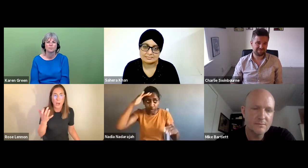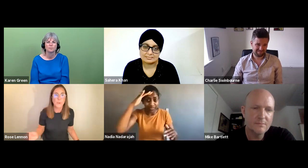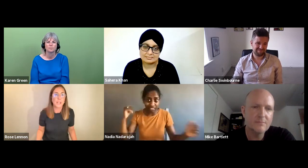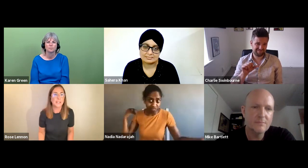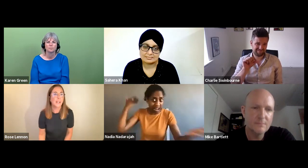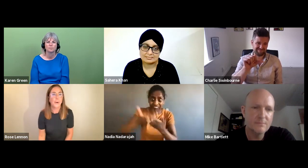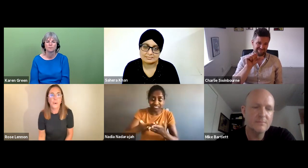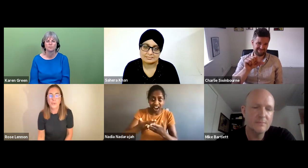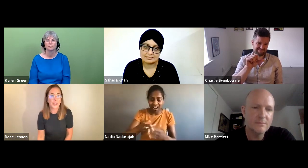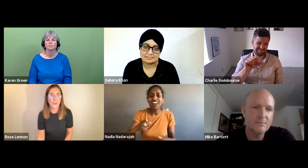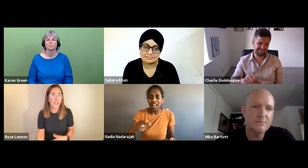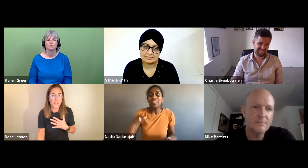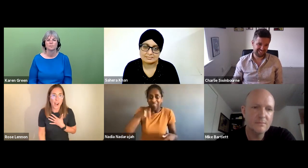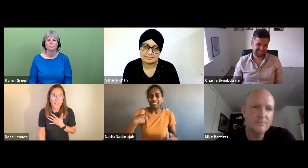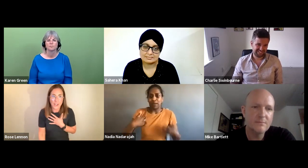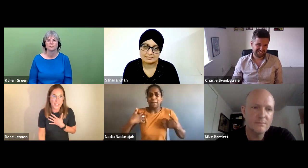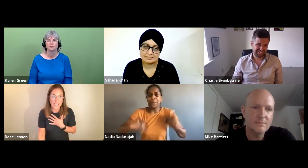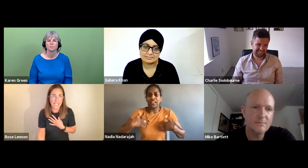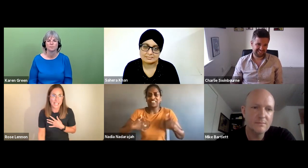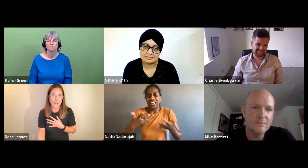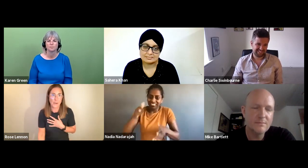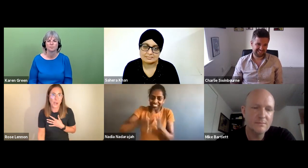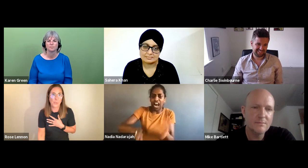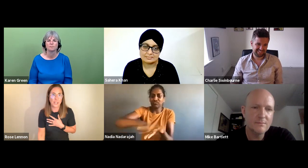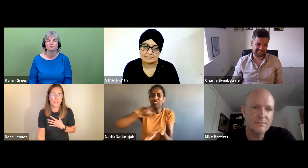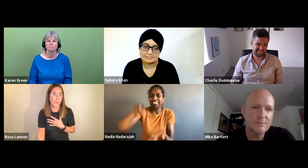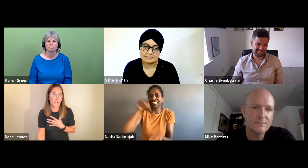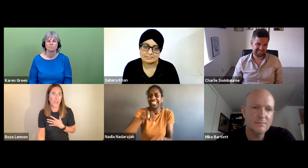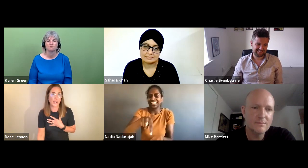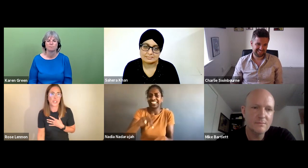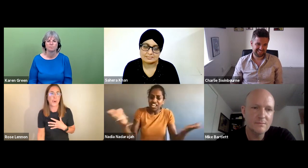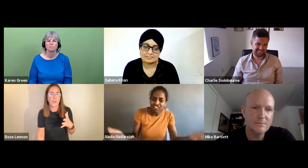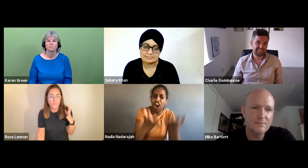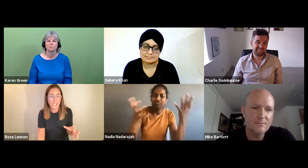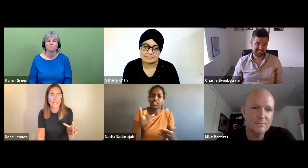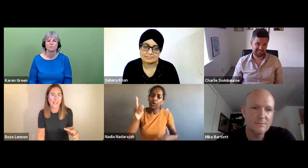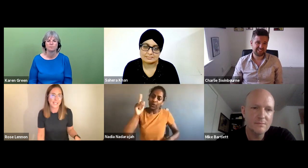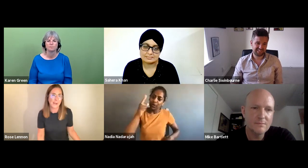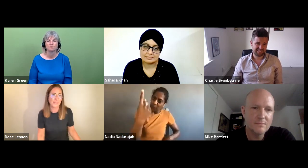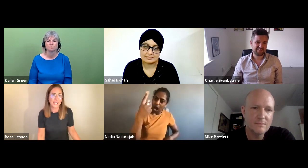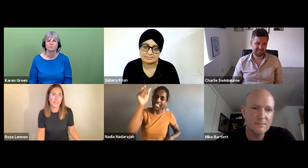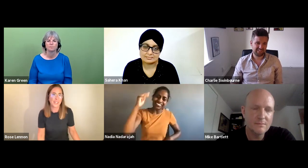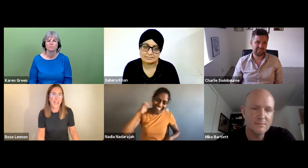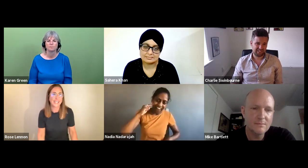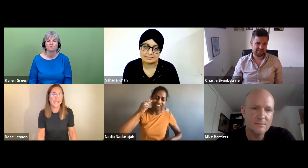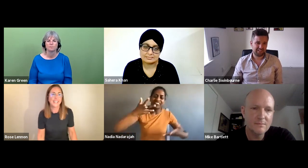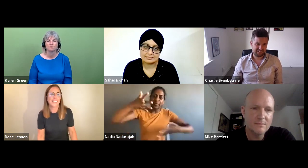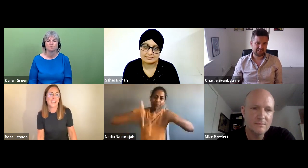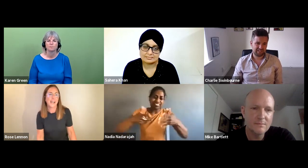one woman all the way through. I don't think I've ever seen a one woman show. So I'm really excited about writing for that.